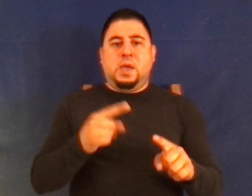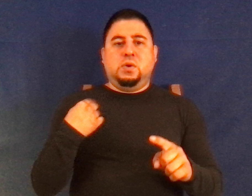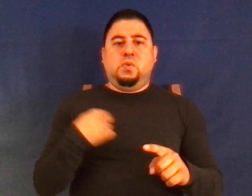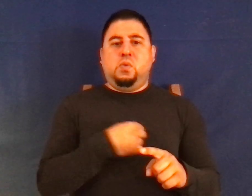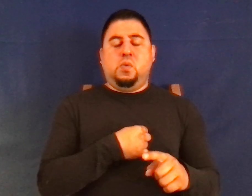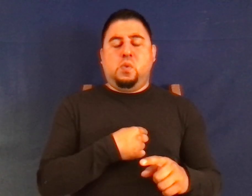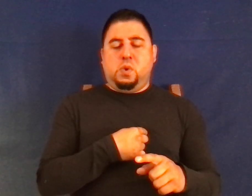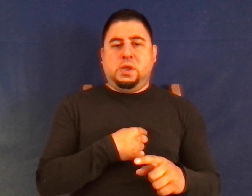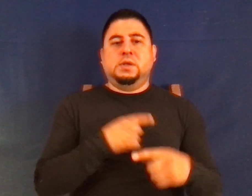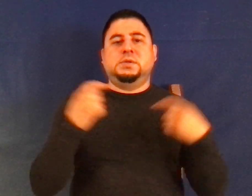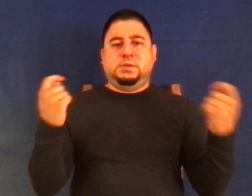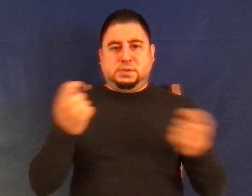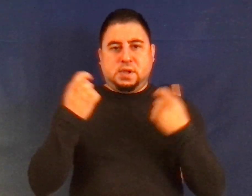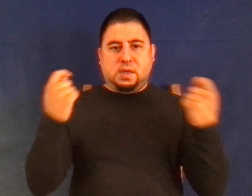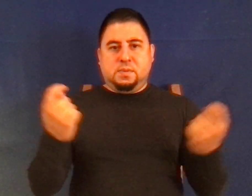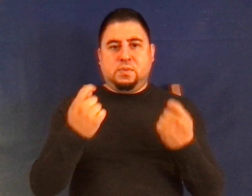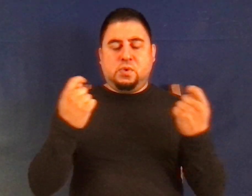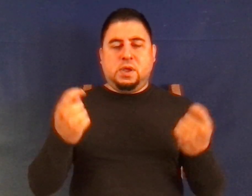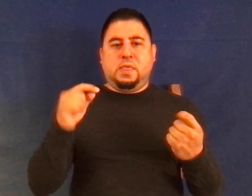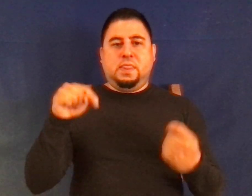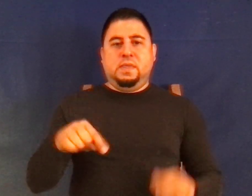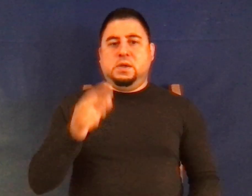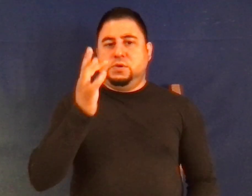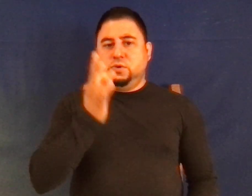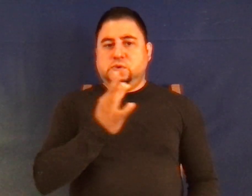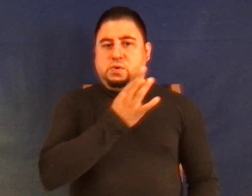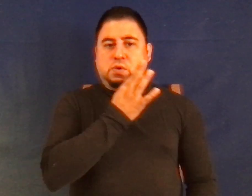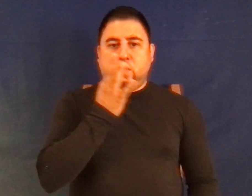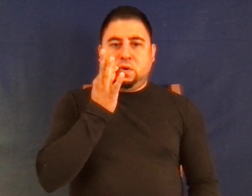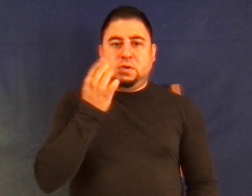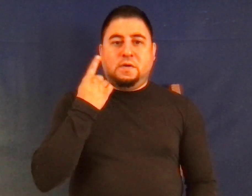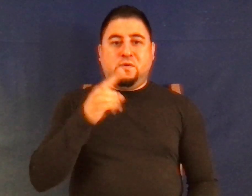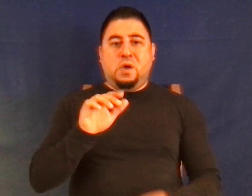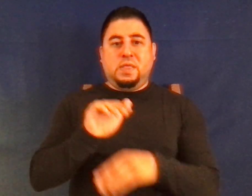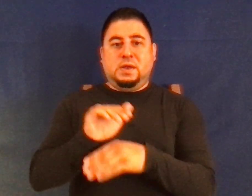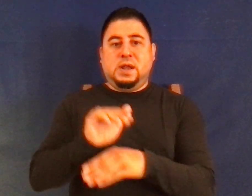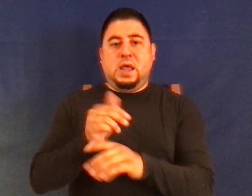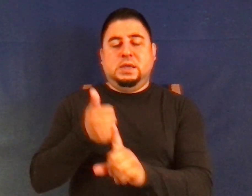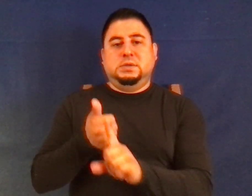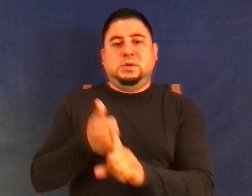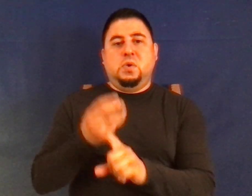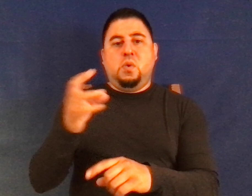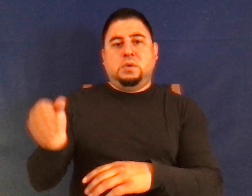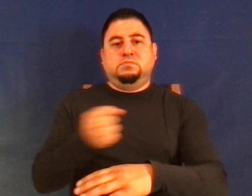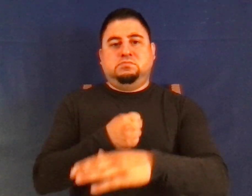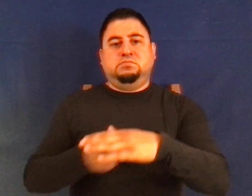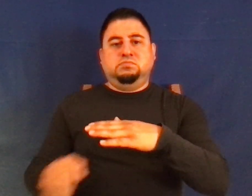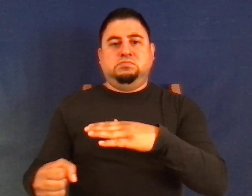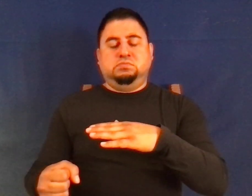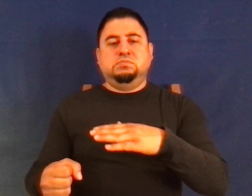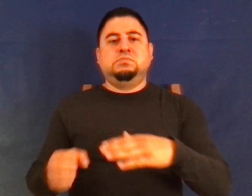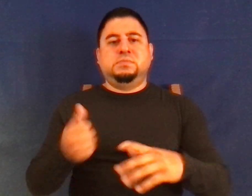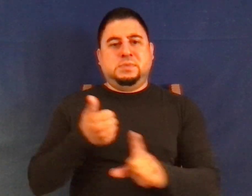we celebrate this Eucharist. For on the night when he was betrayed, he himself took